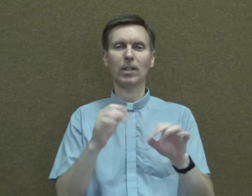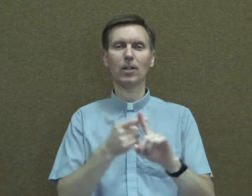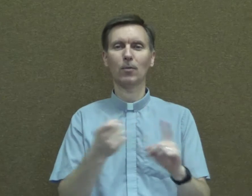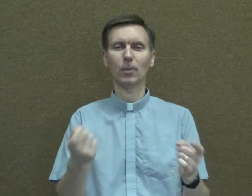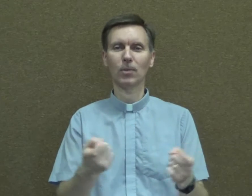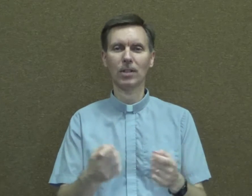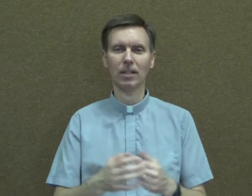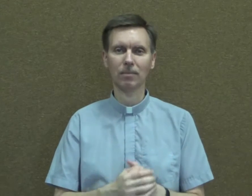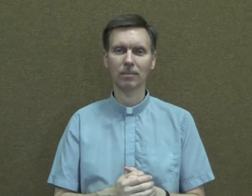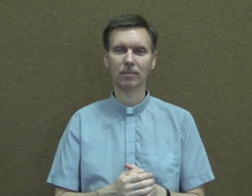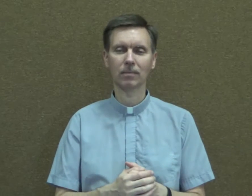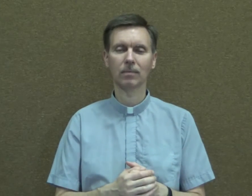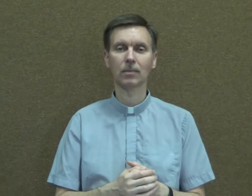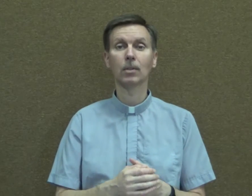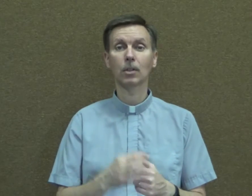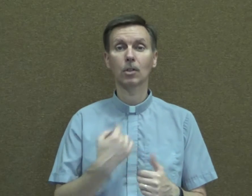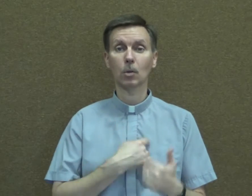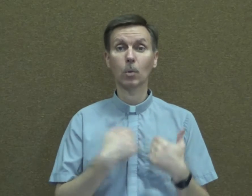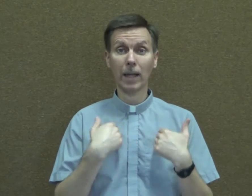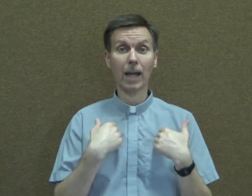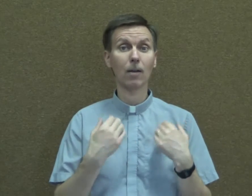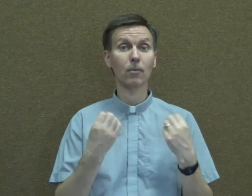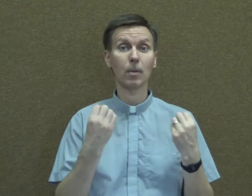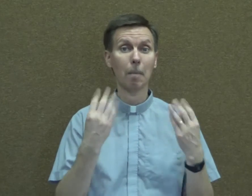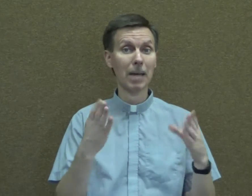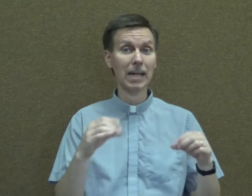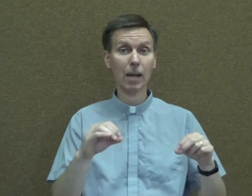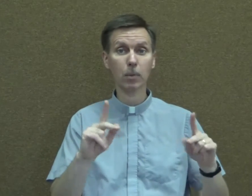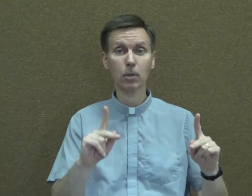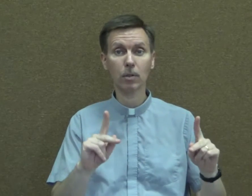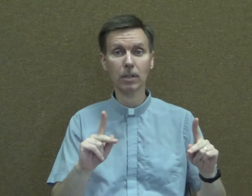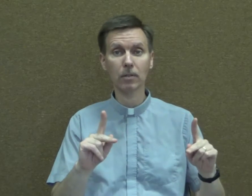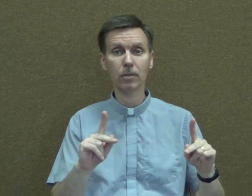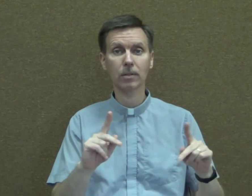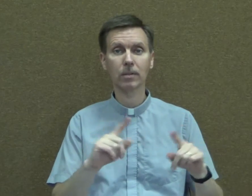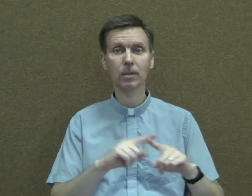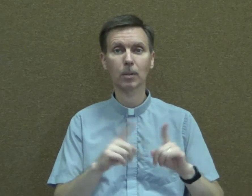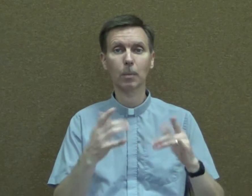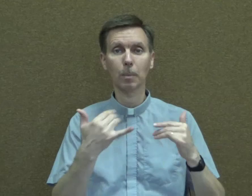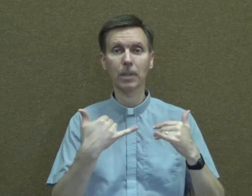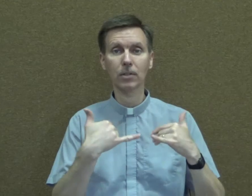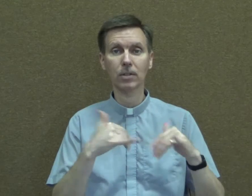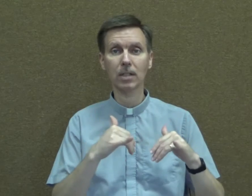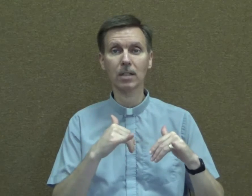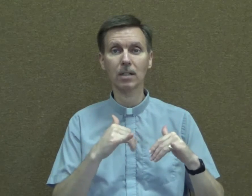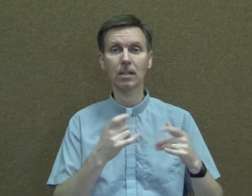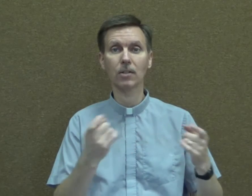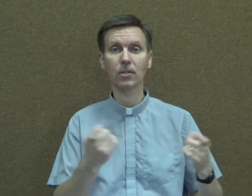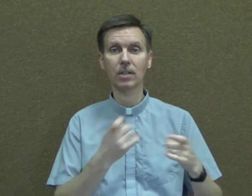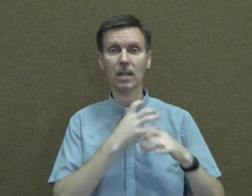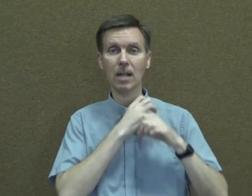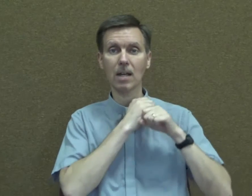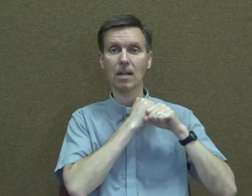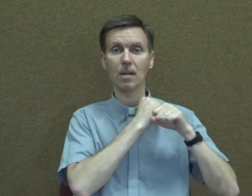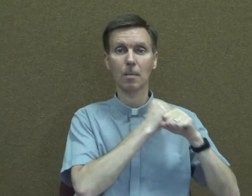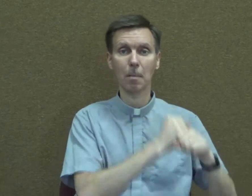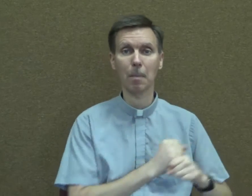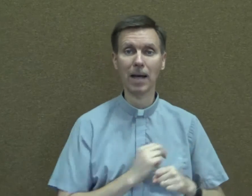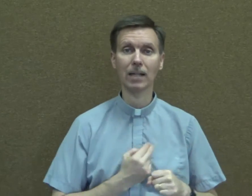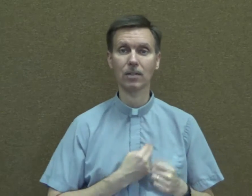freedom from sin. We have many opportunities, but still sin binds